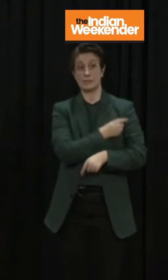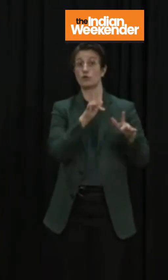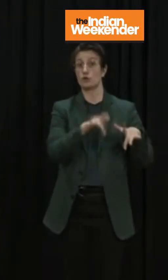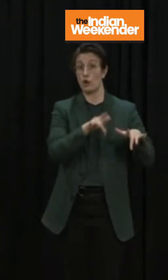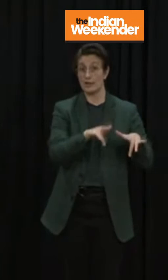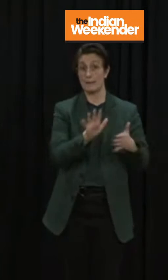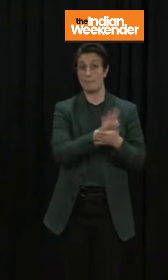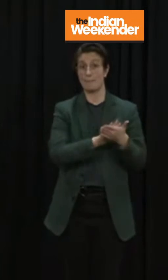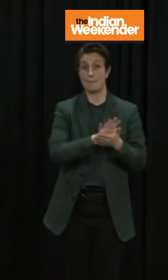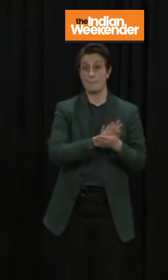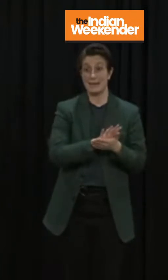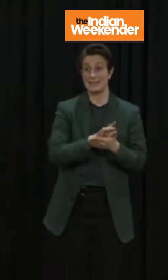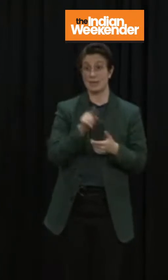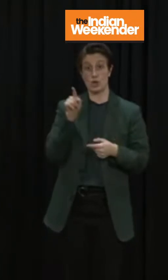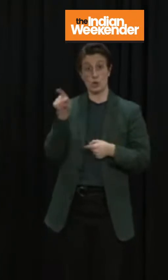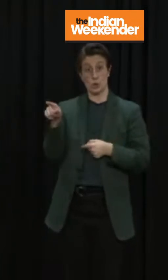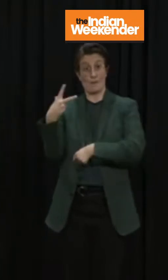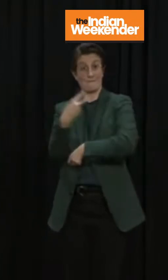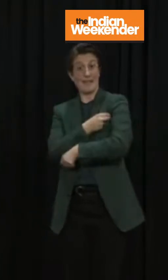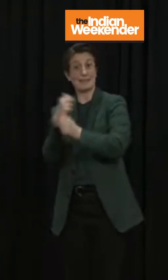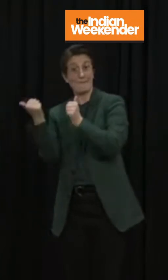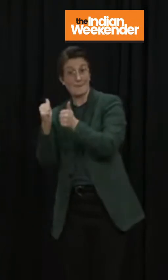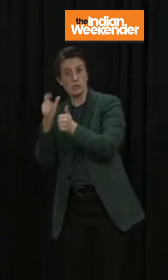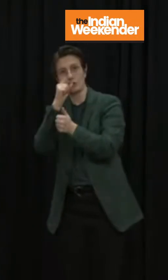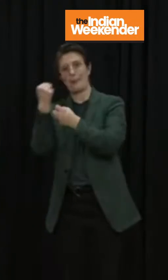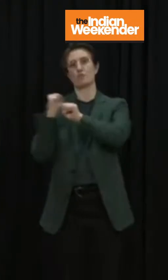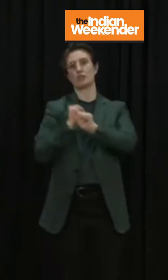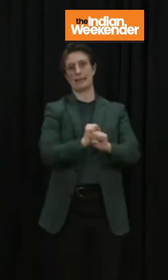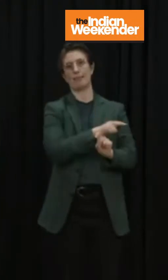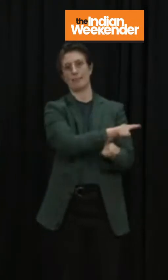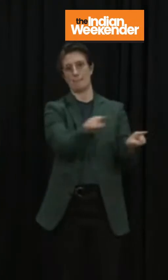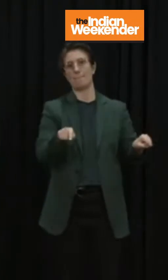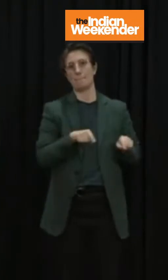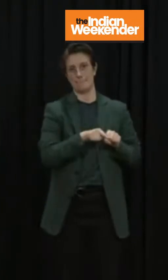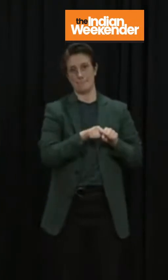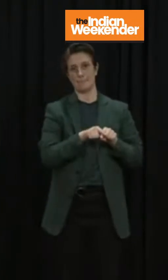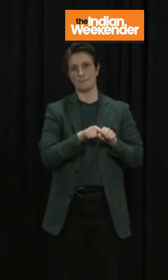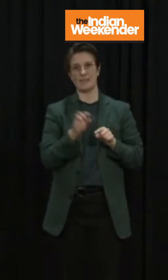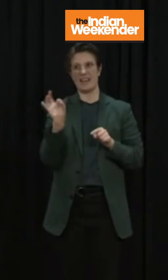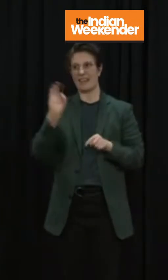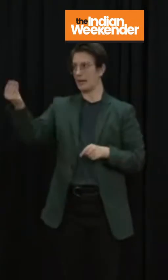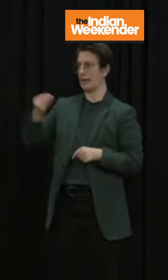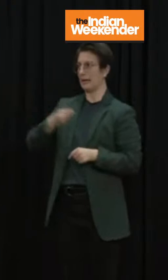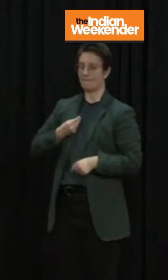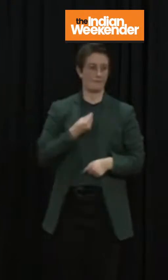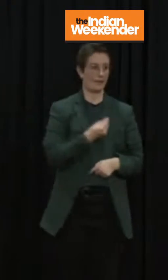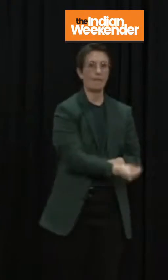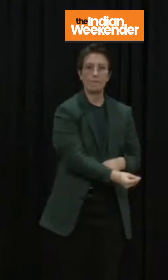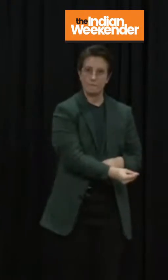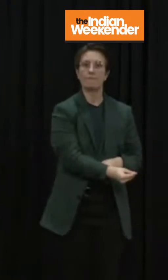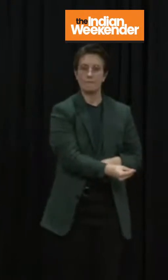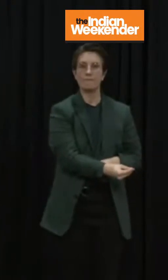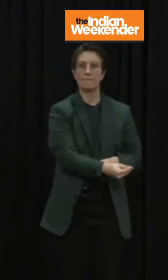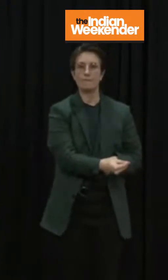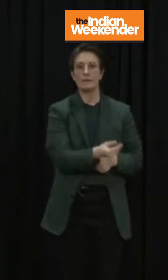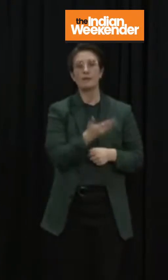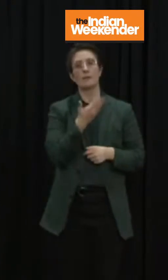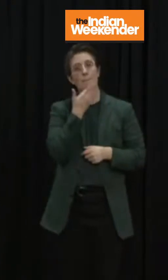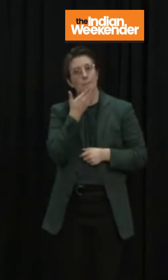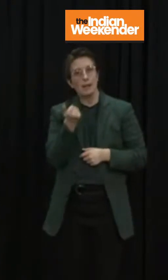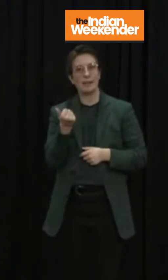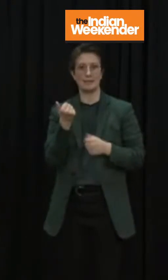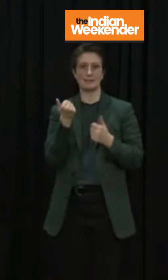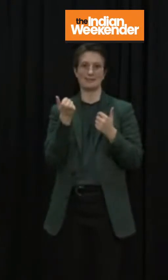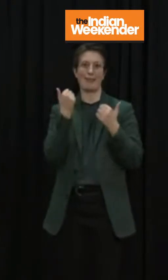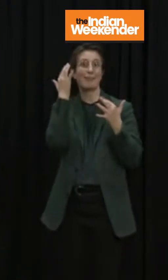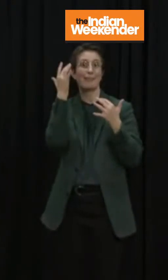the layer of protection around them if you and if all of the adults who are coming into contact with them are vaccinated. So please show your